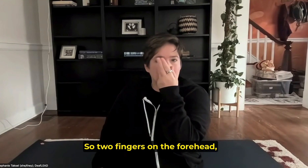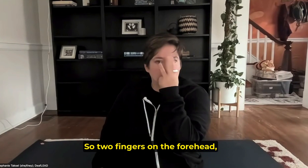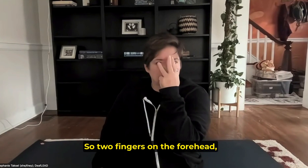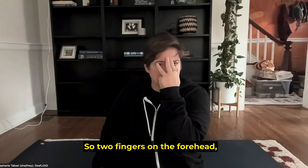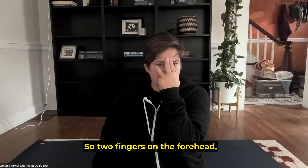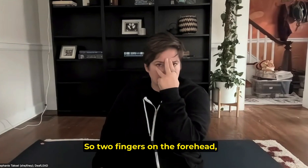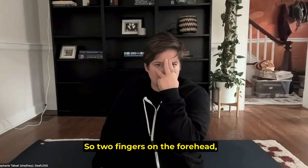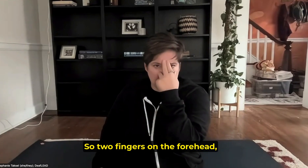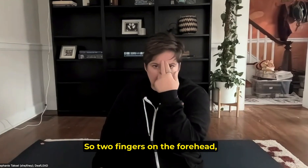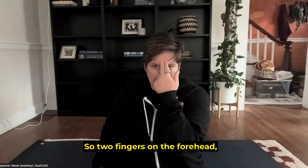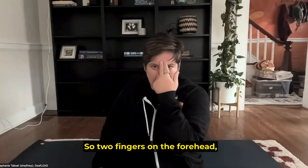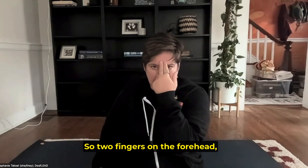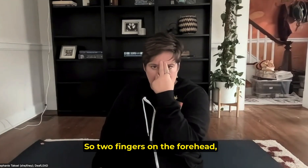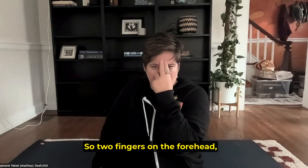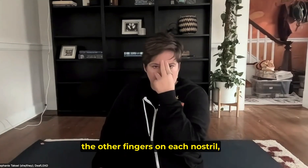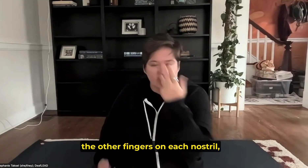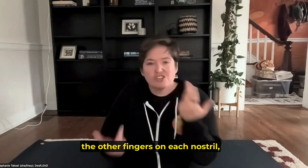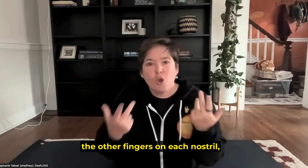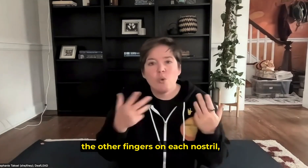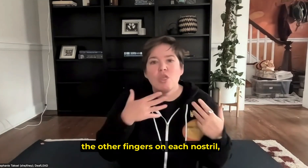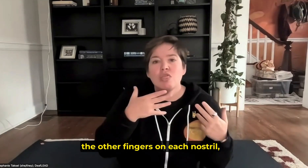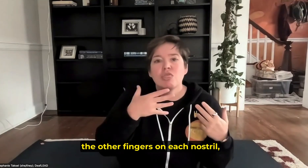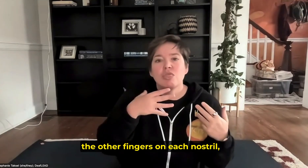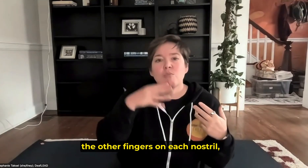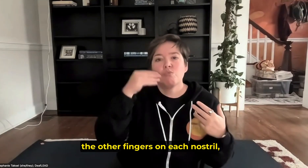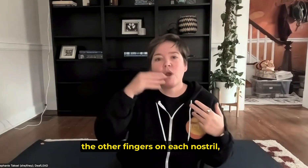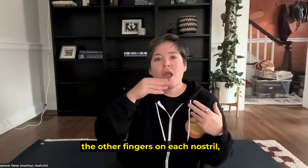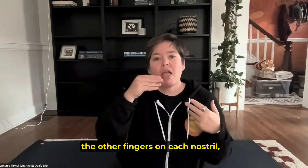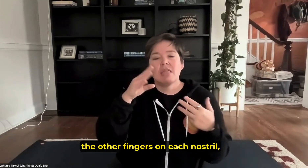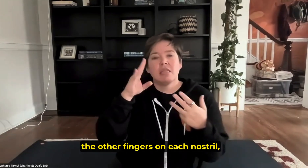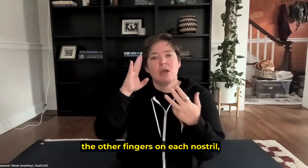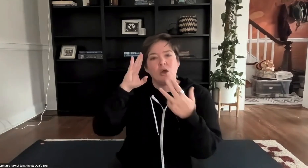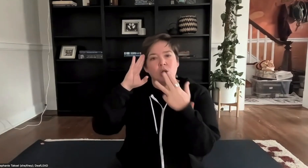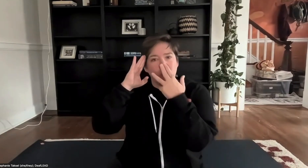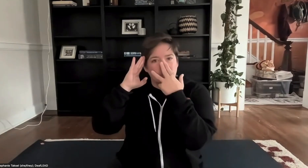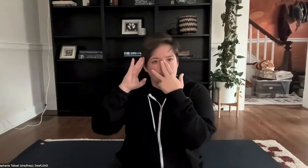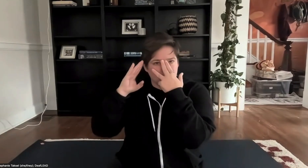So 2 fingers on the forehead, the other fingers on each nostril.